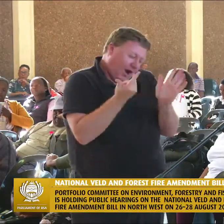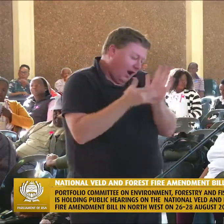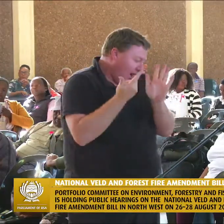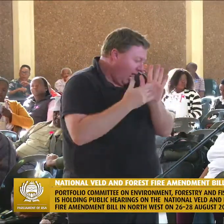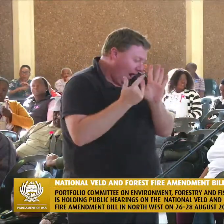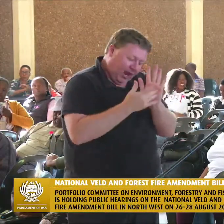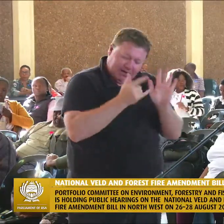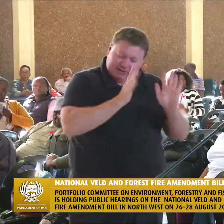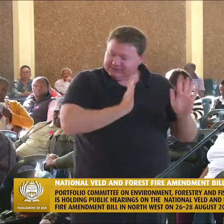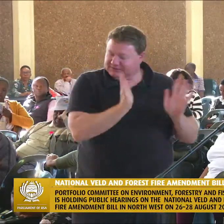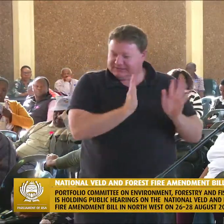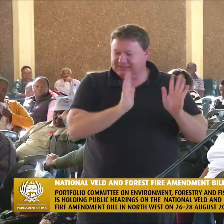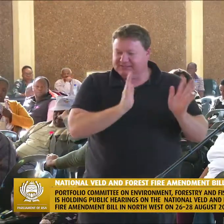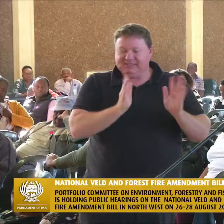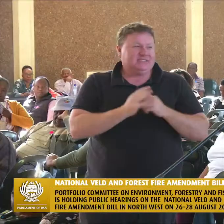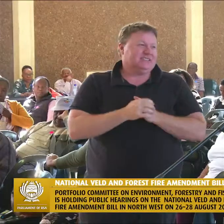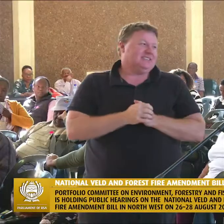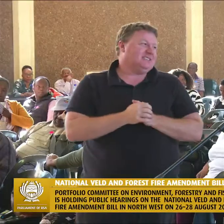oh